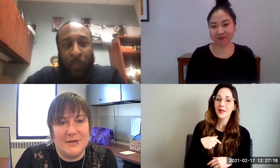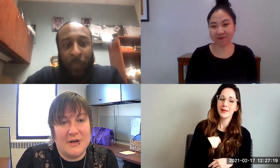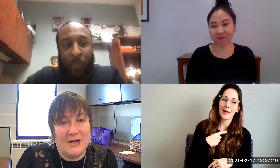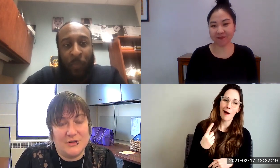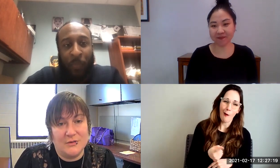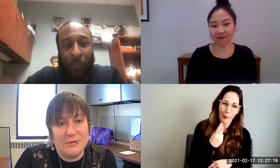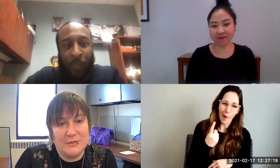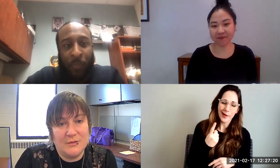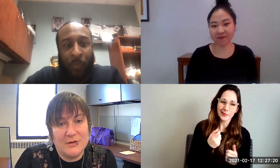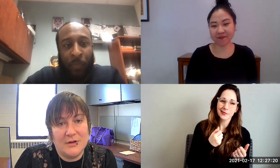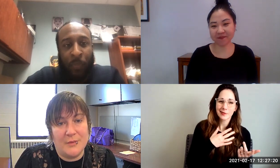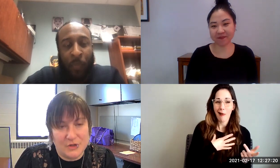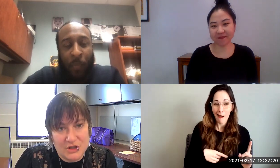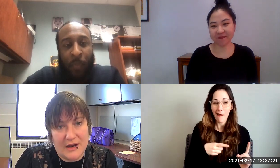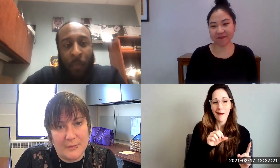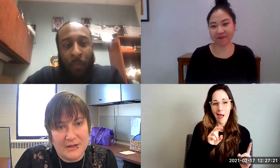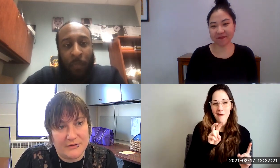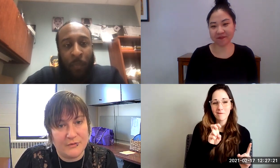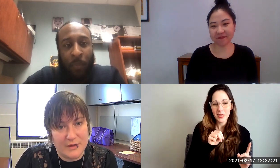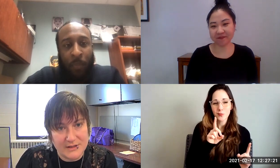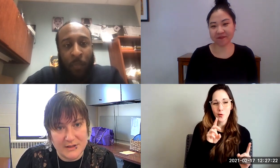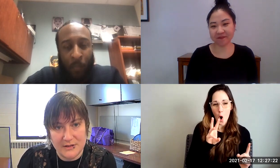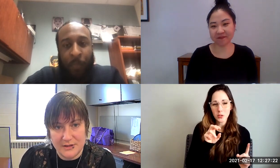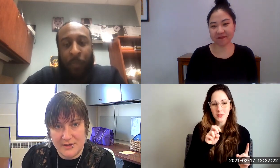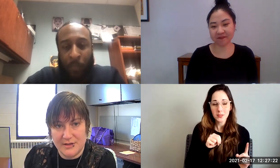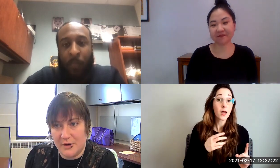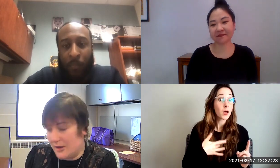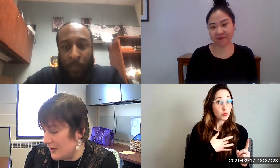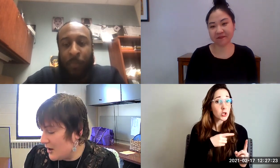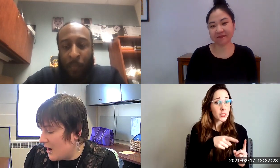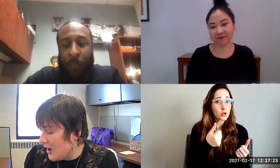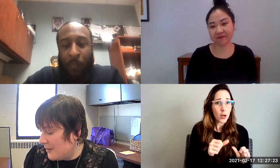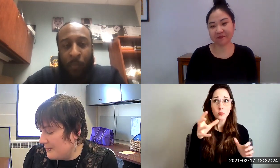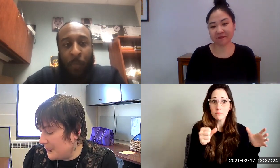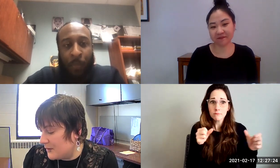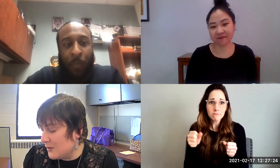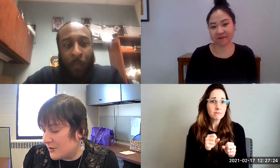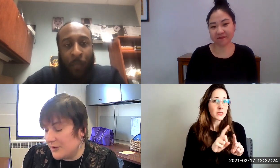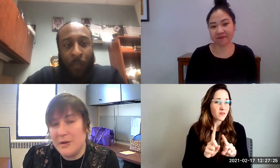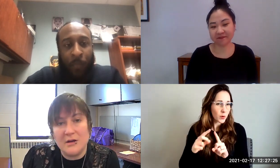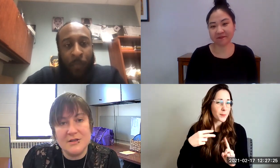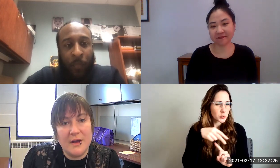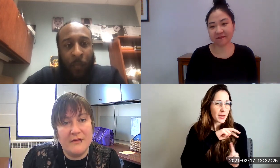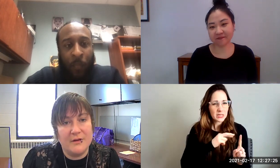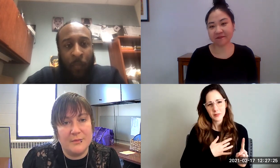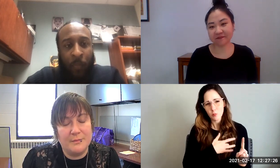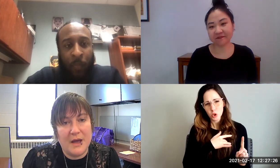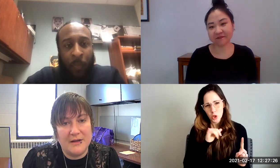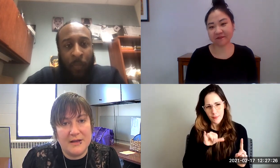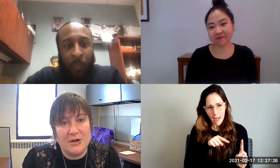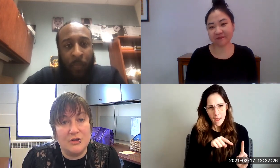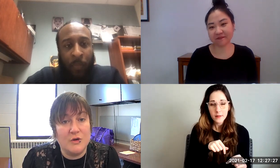Evan Dawson, but I do appreciate how many different voices he tries to bring in. Locally, we also have